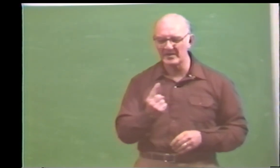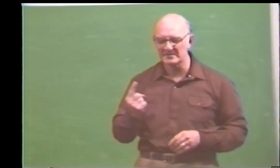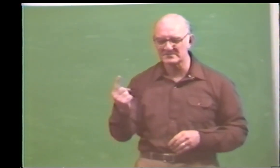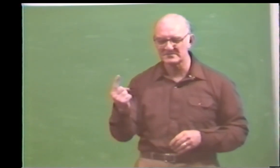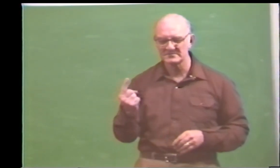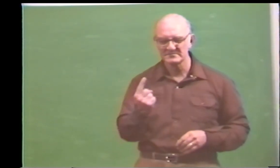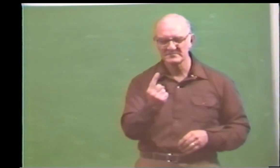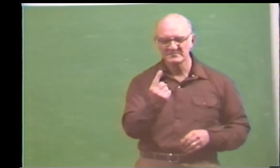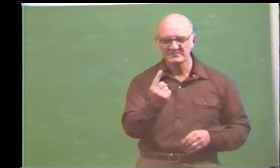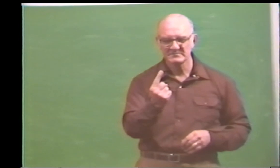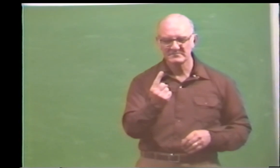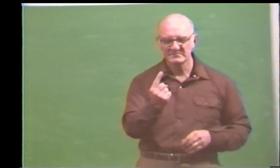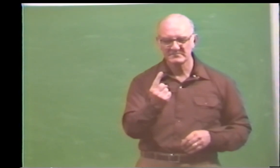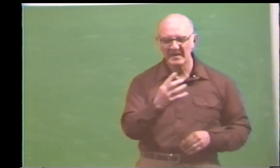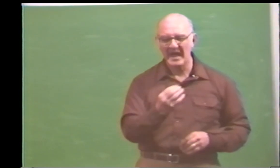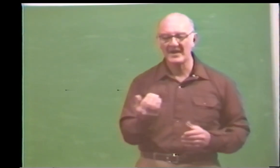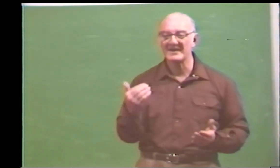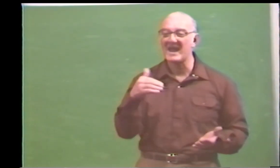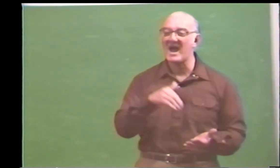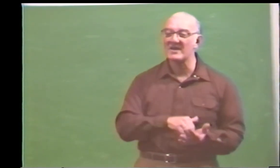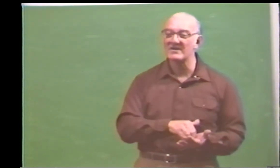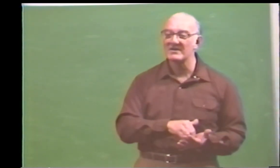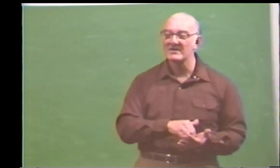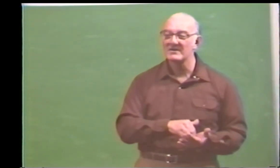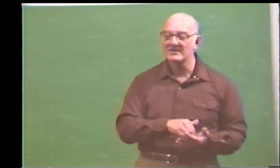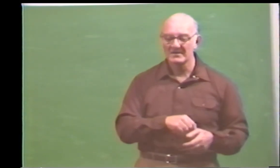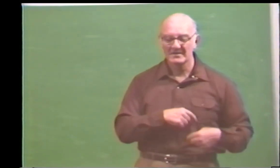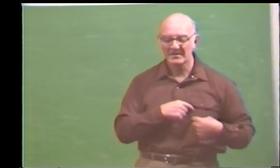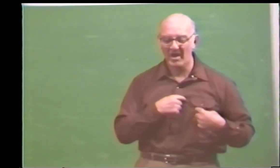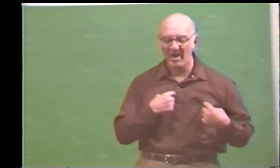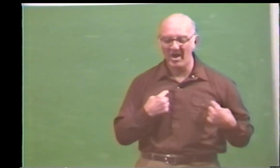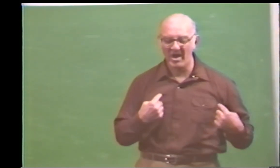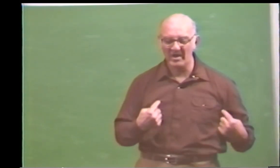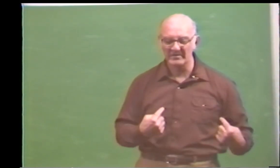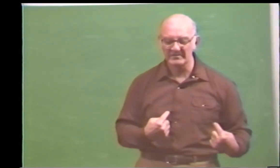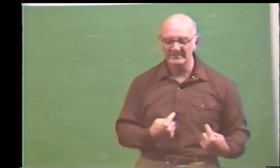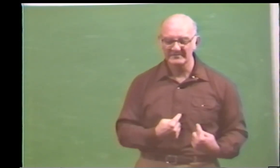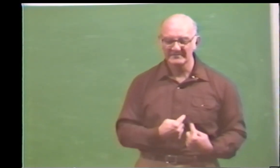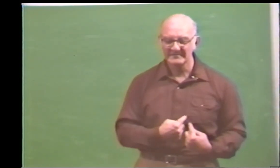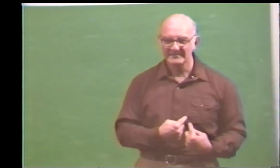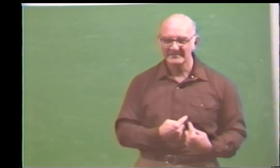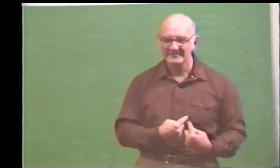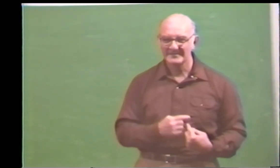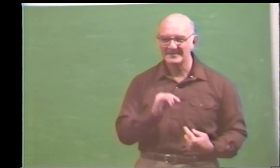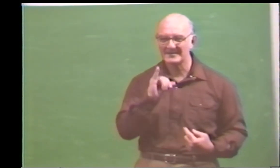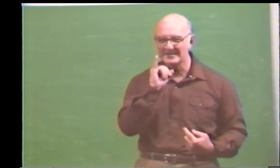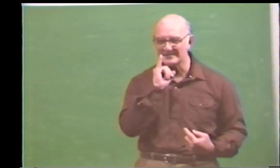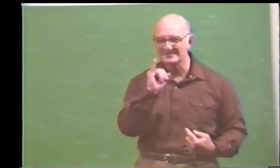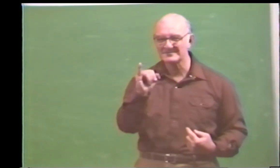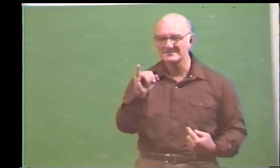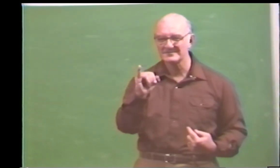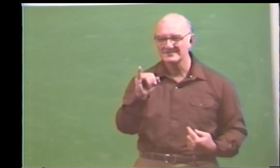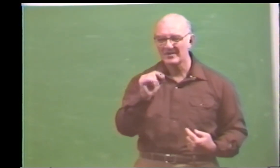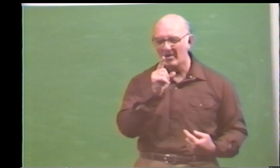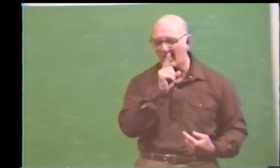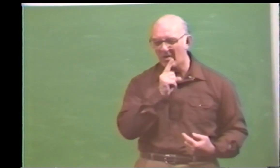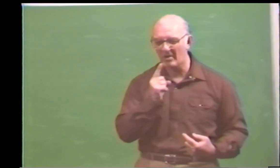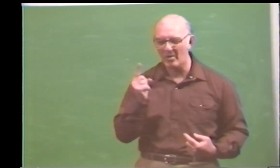loneliness. And again, the heart is a